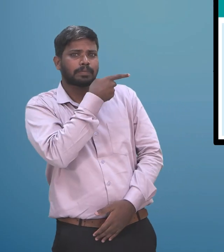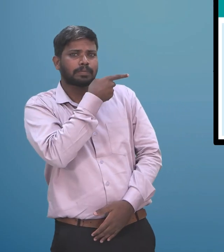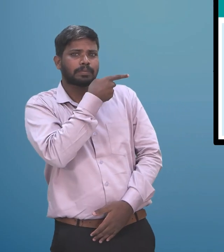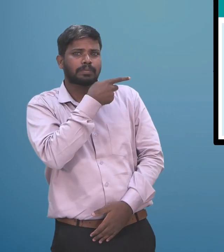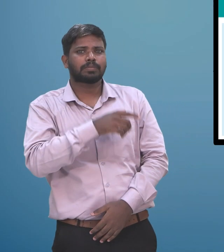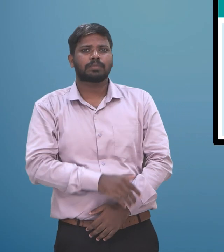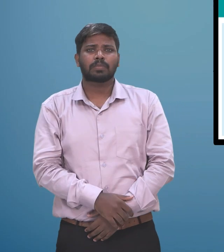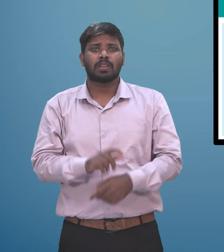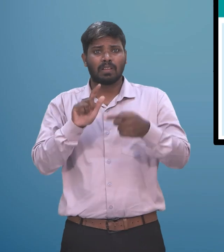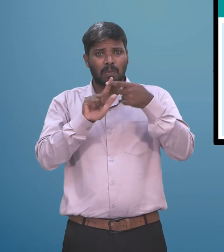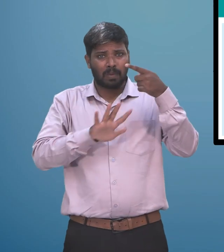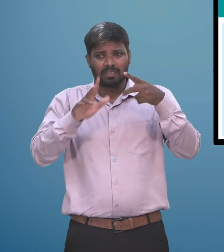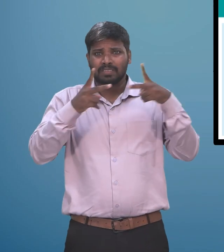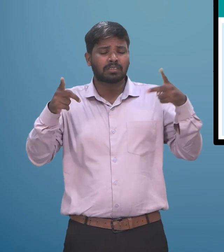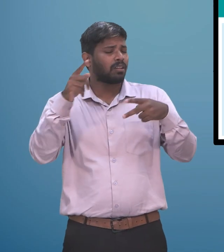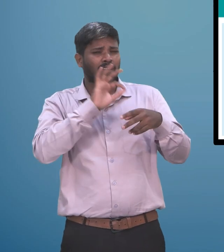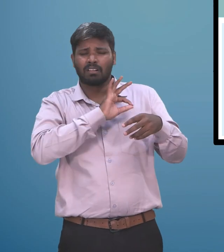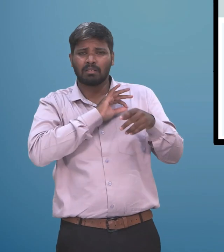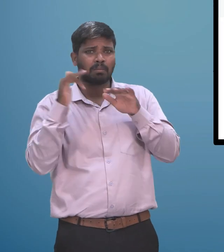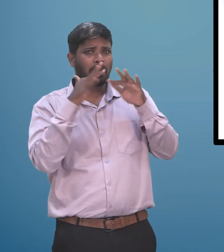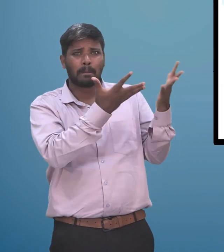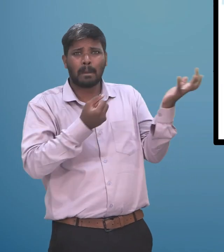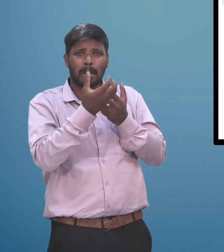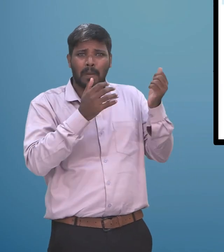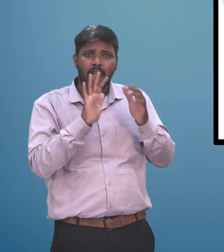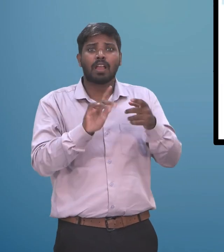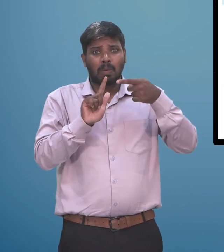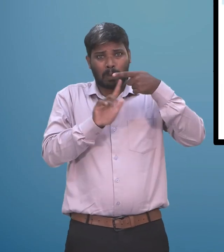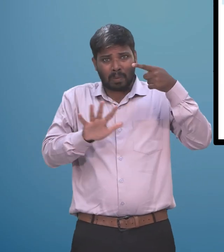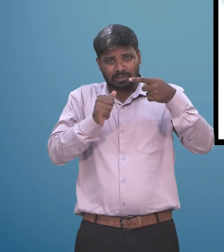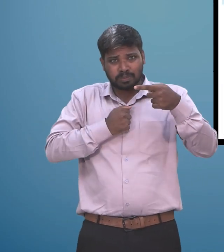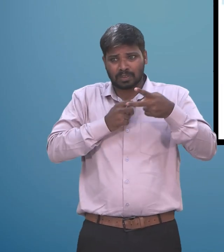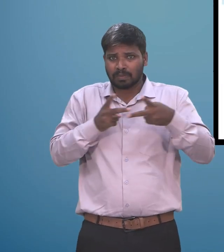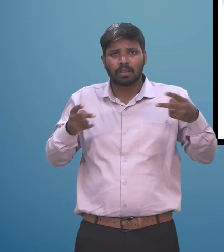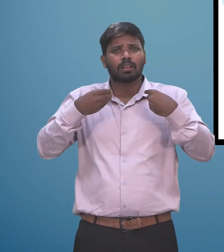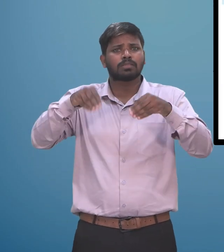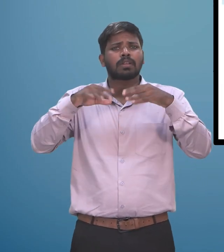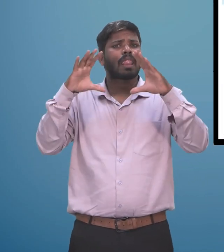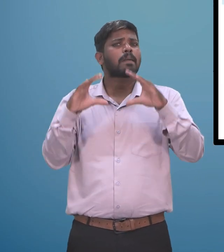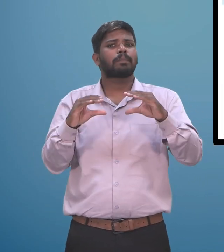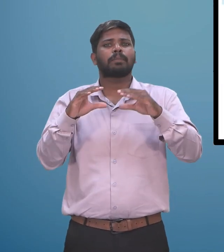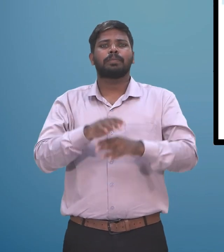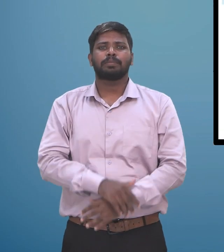popular in 17th century Europe that the sale of some European dresses dropped sharply.